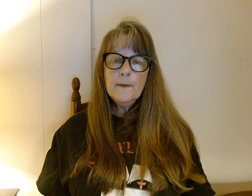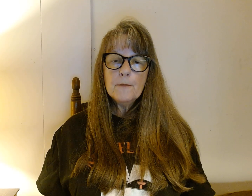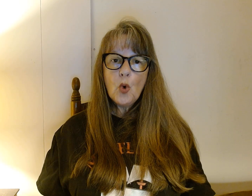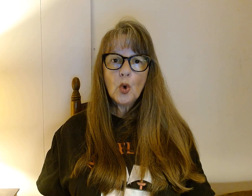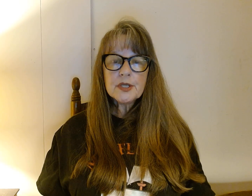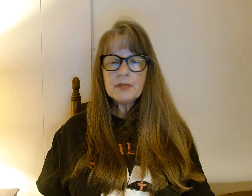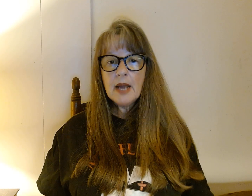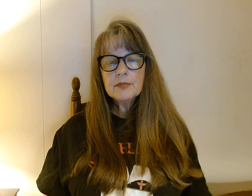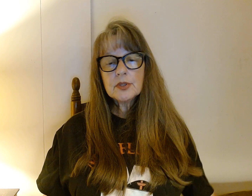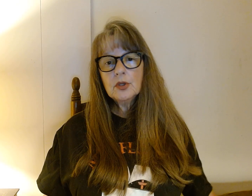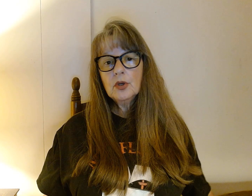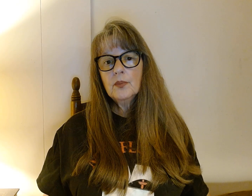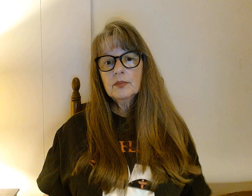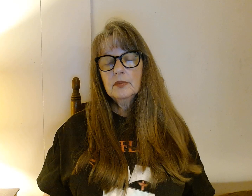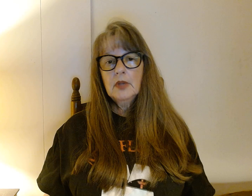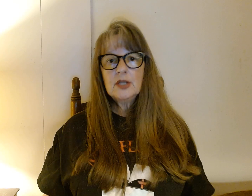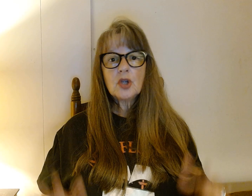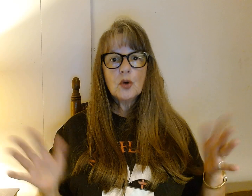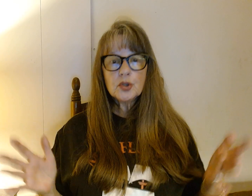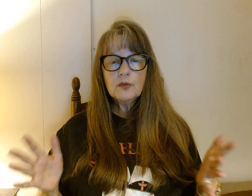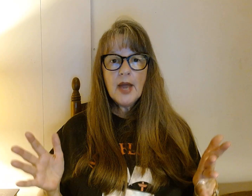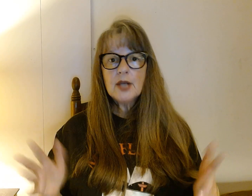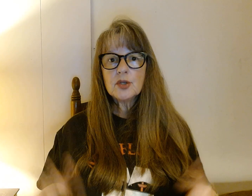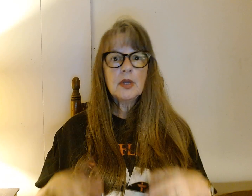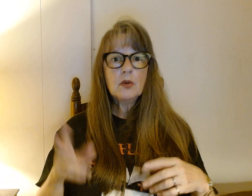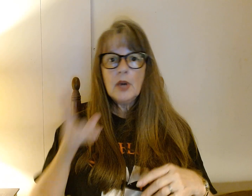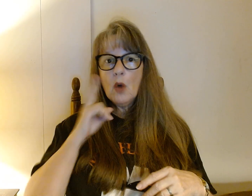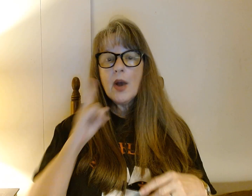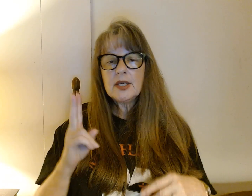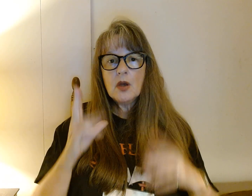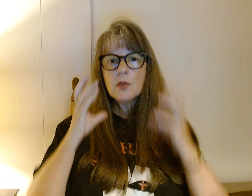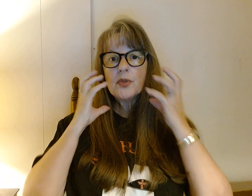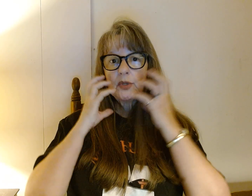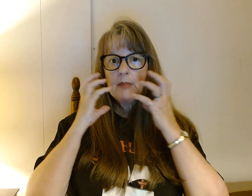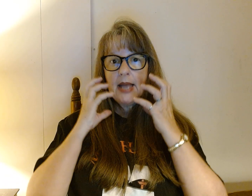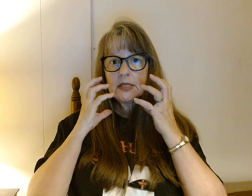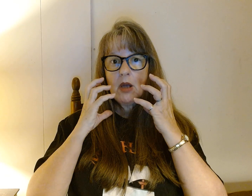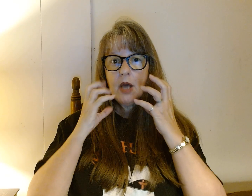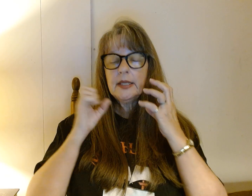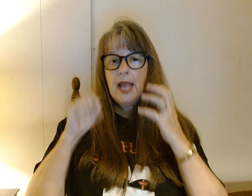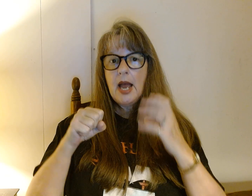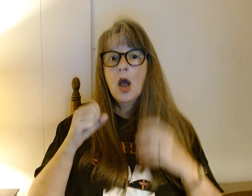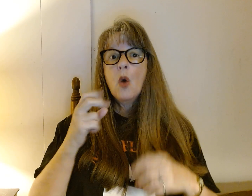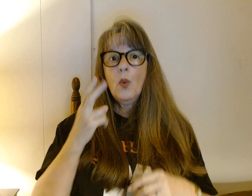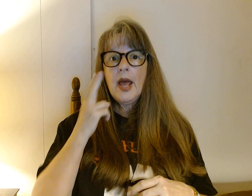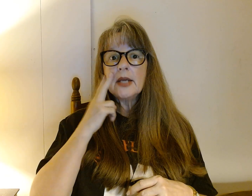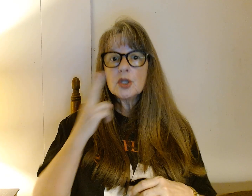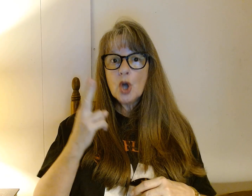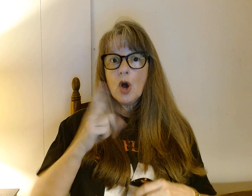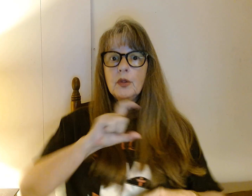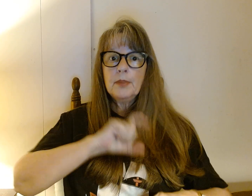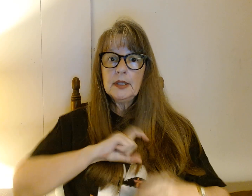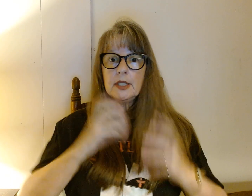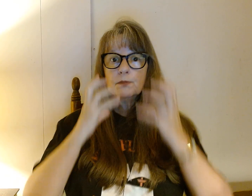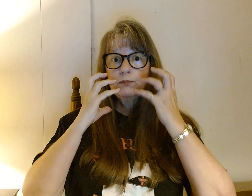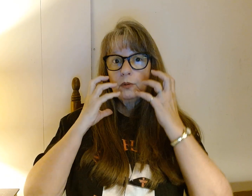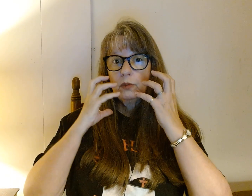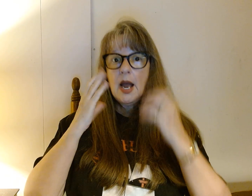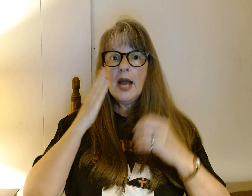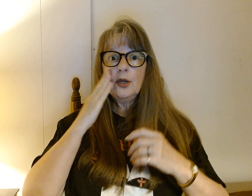Or sometimes, you know, it goes too fast, so they go, oh, I saw them with those masks on. Yeah, when I saw the police, I